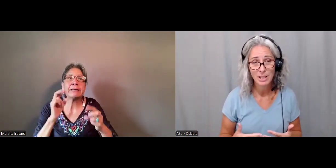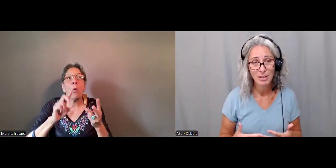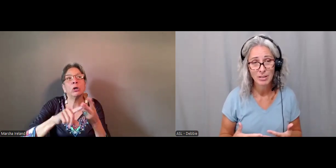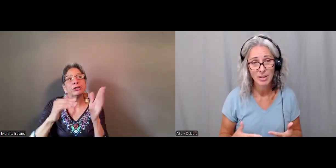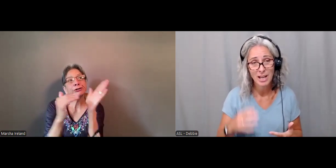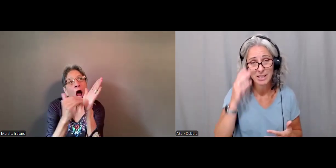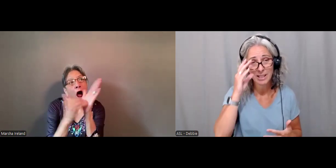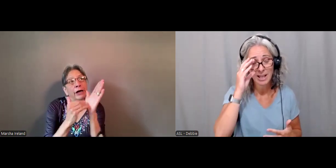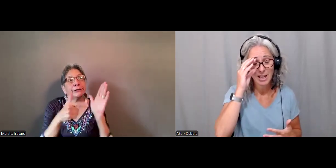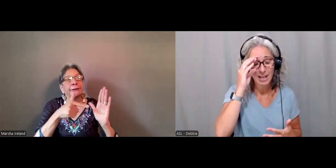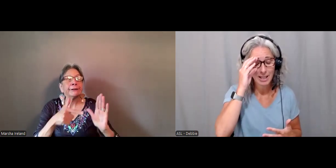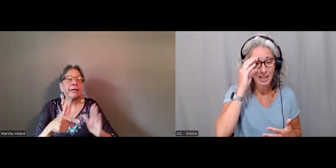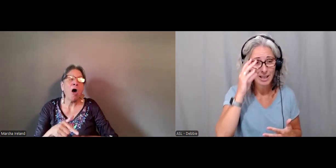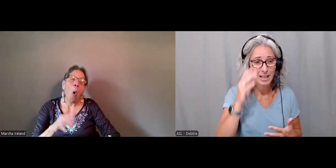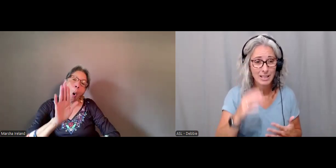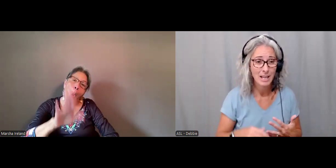in particular as